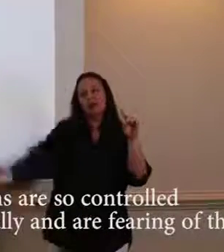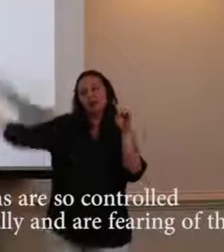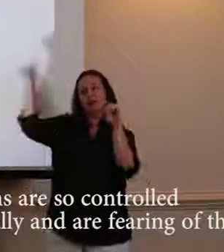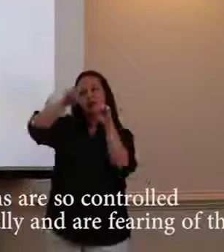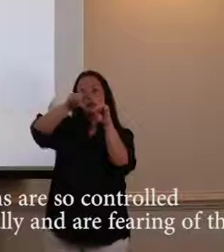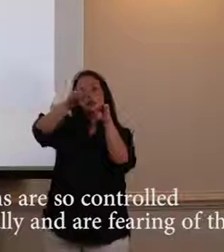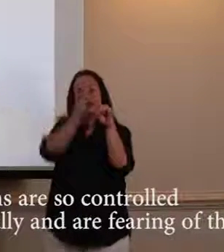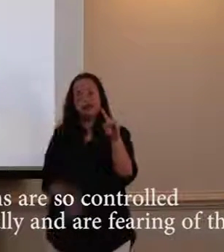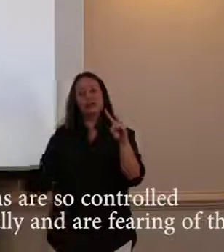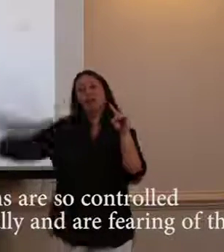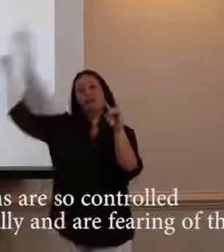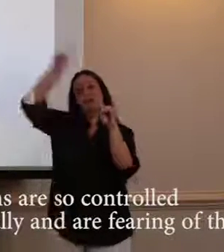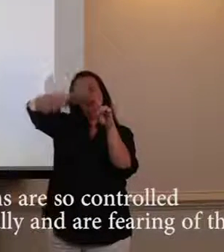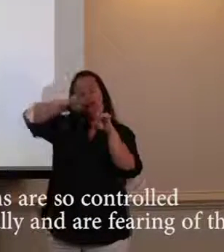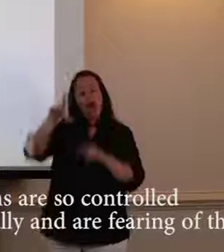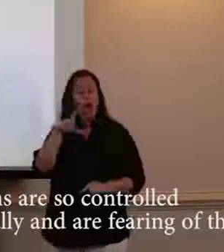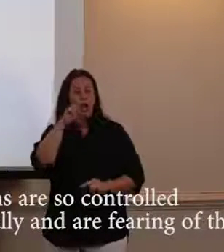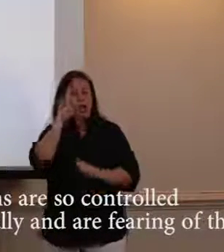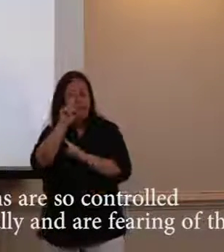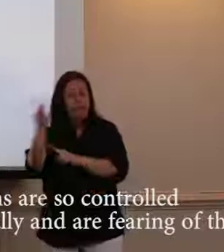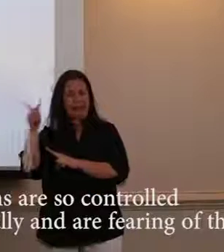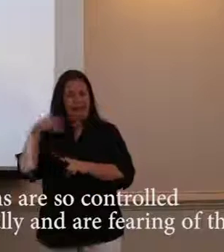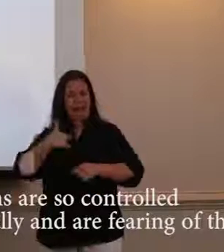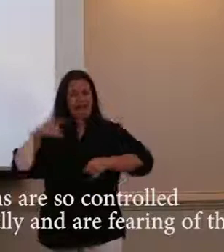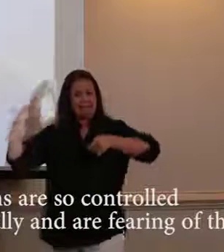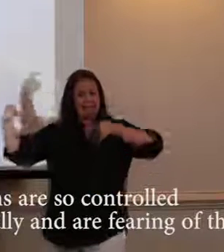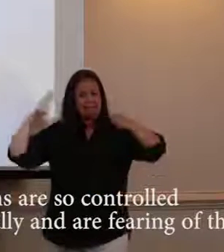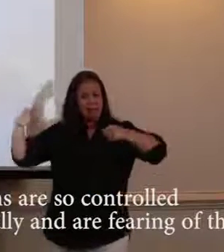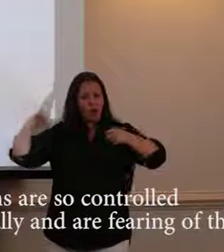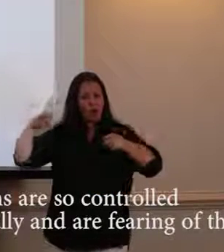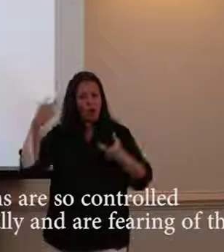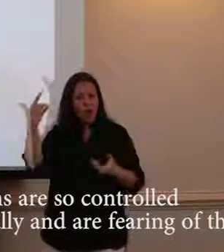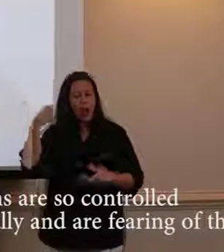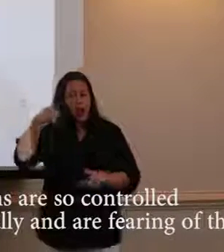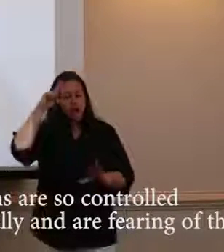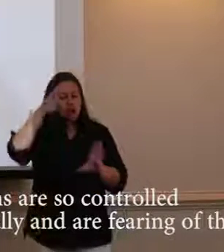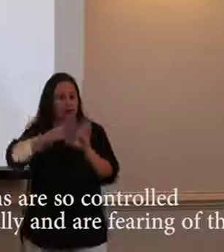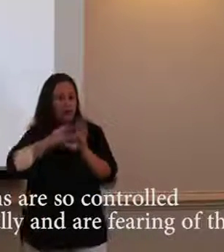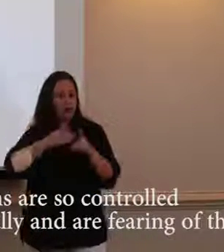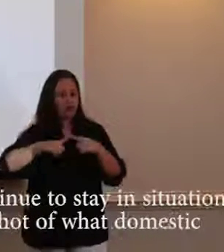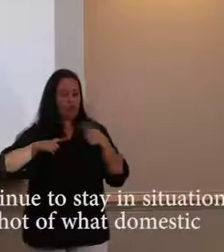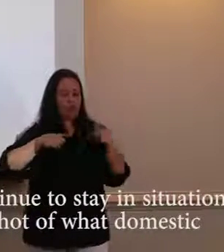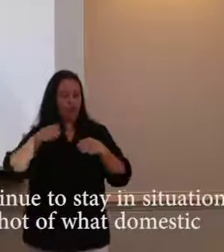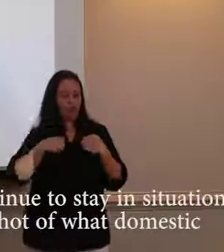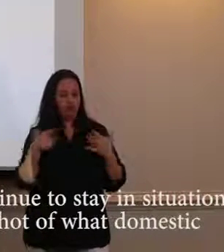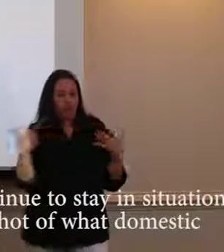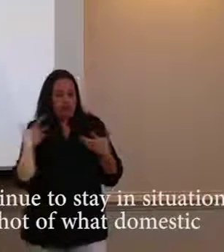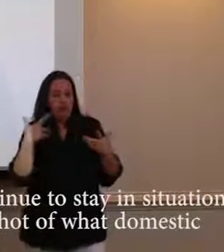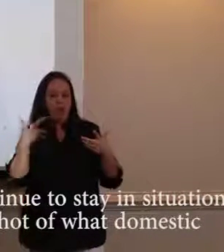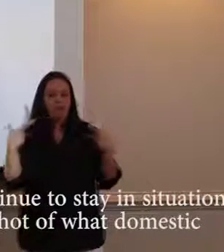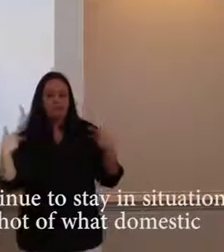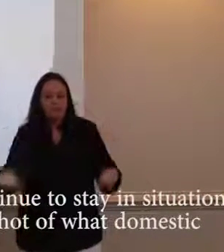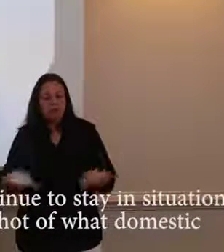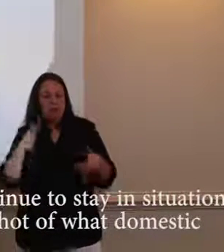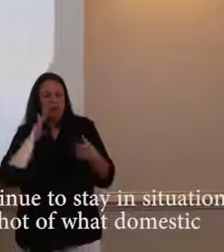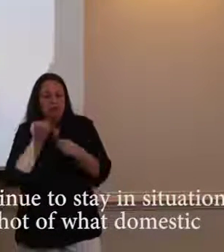violence situations are so controlled psychologically and emotionally, and are fearing of their physical safety, that they continue to stay